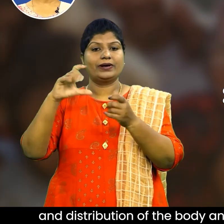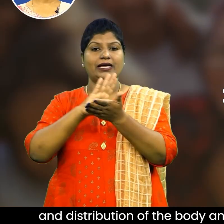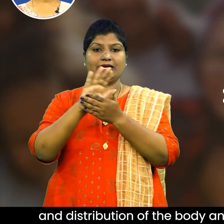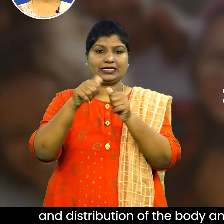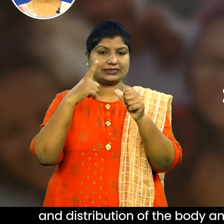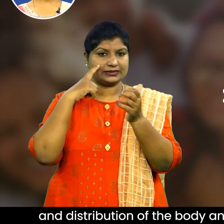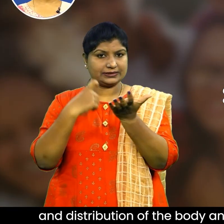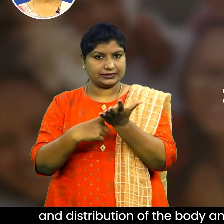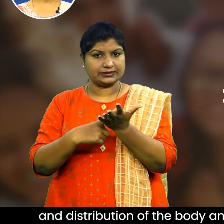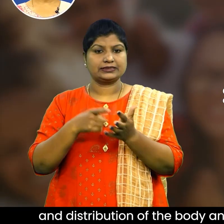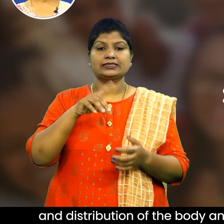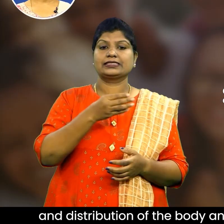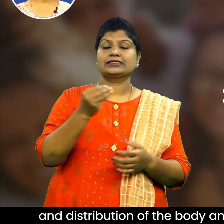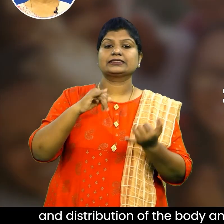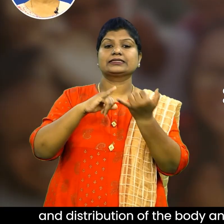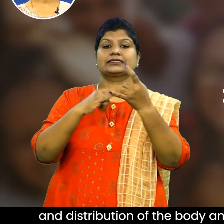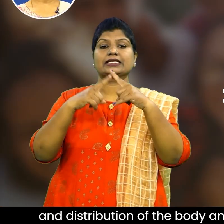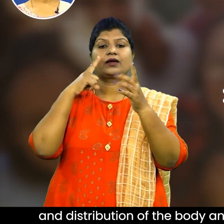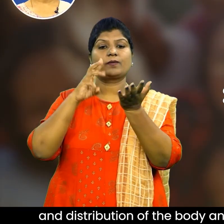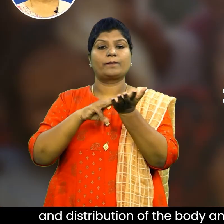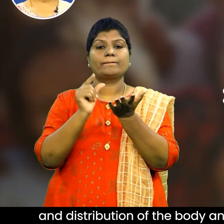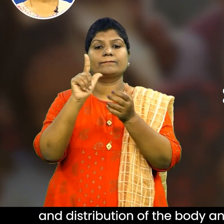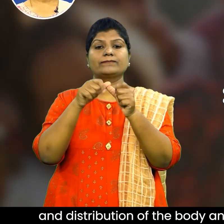and stimulation of sweat glands.